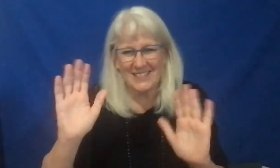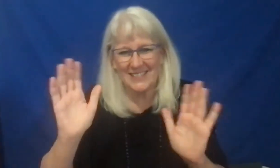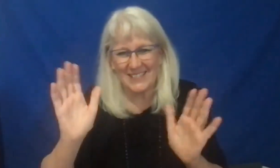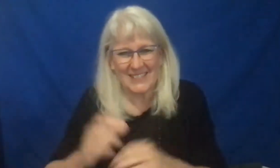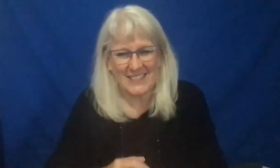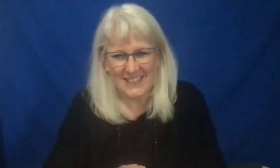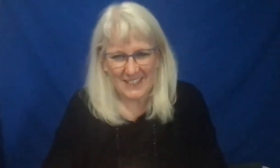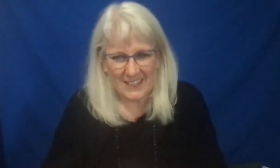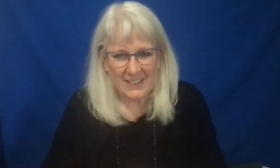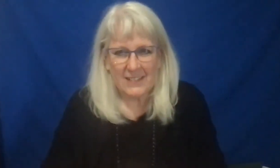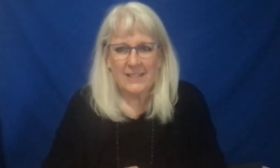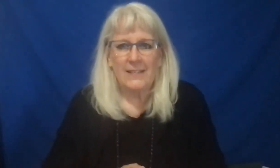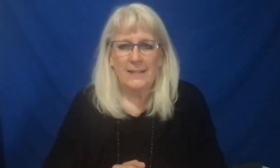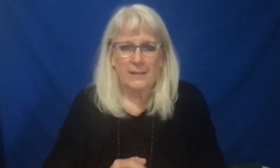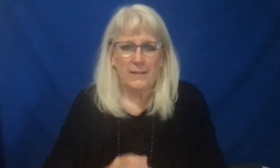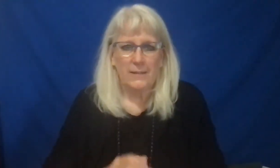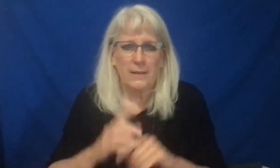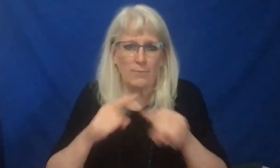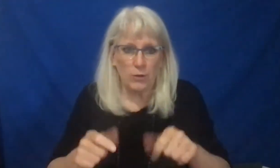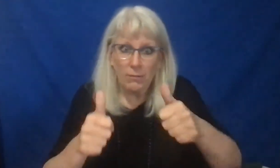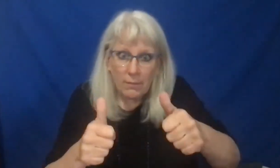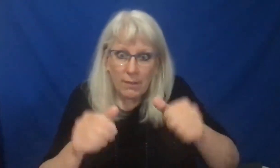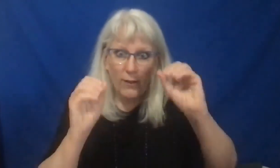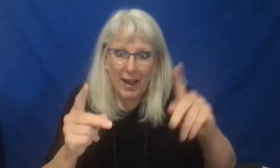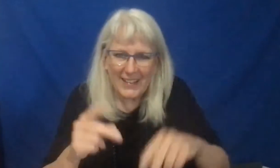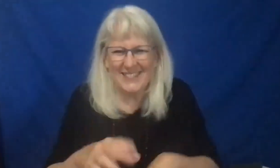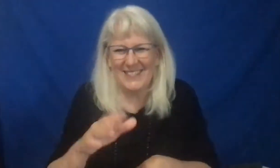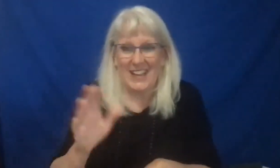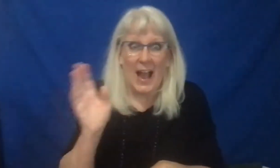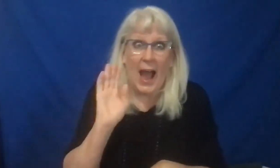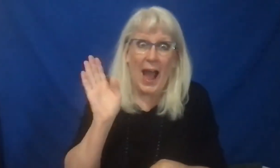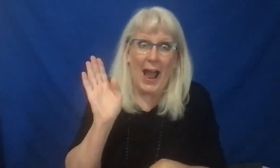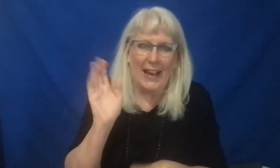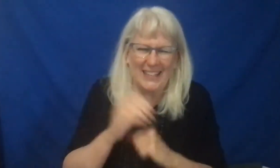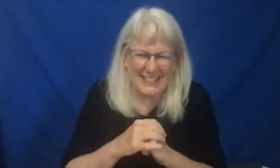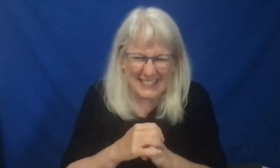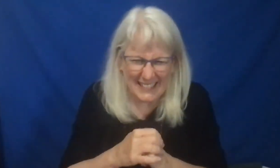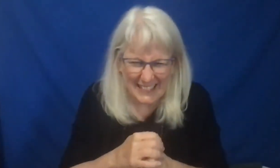and let me unmute her. There we go. Hi, Julie Alcoholic.